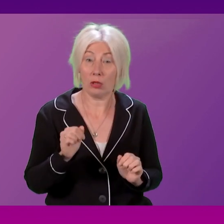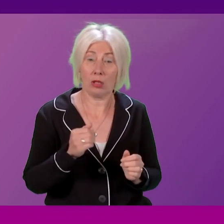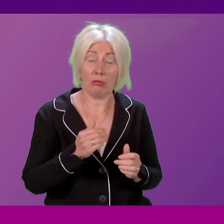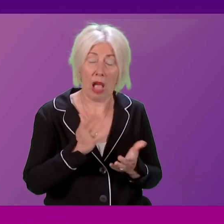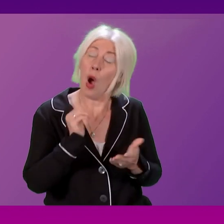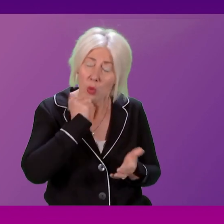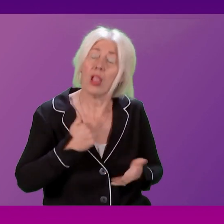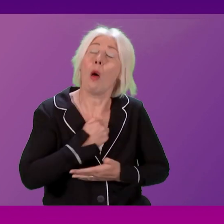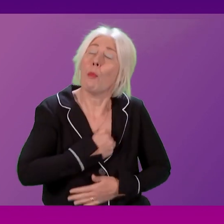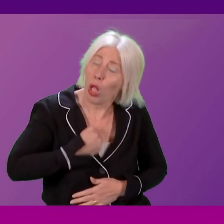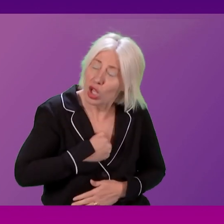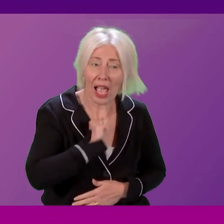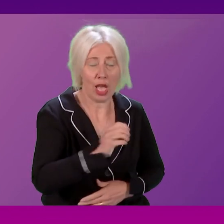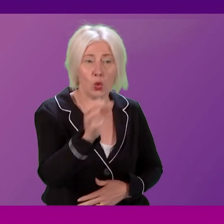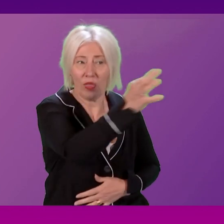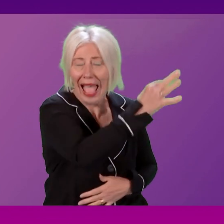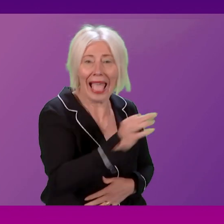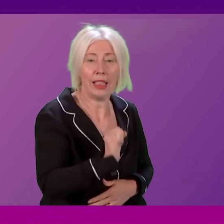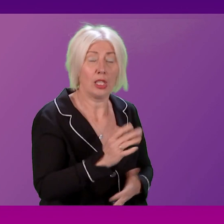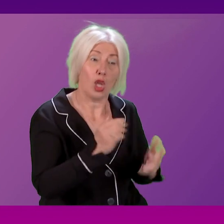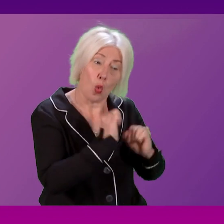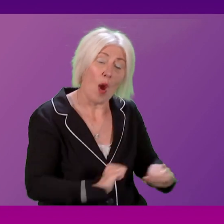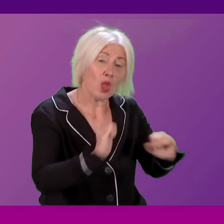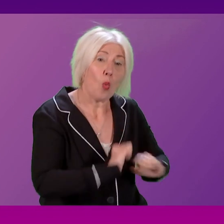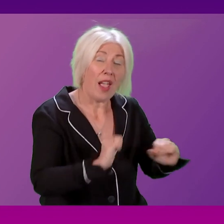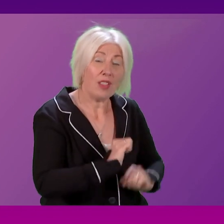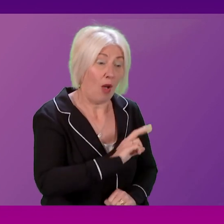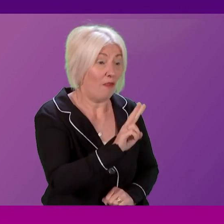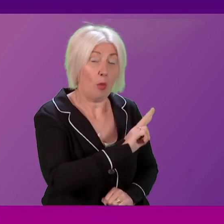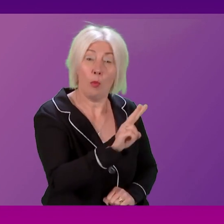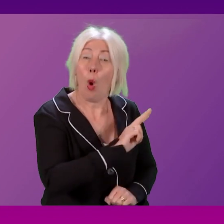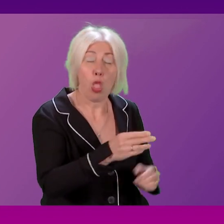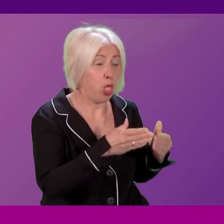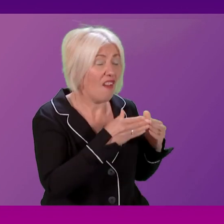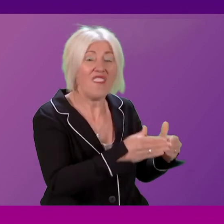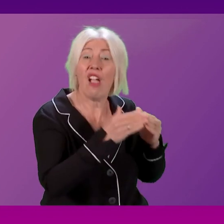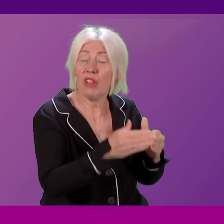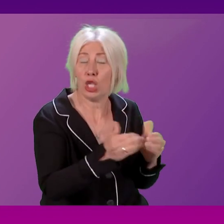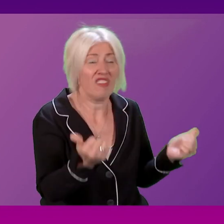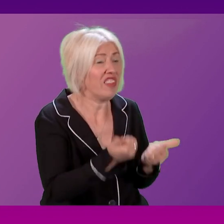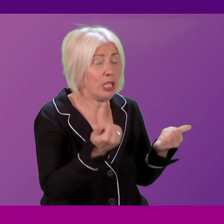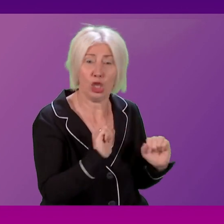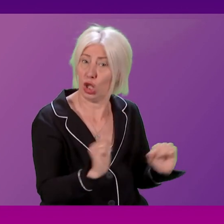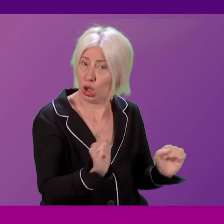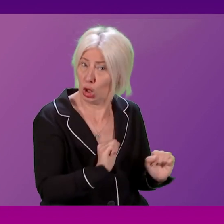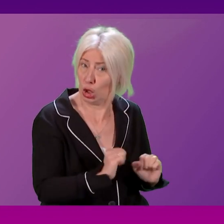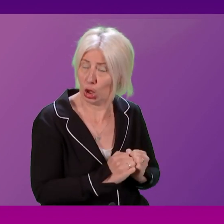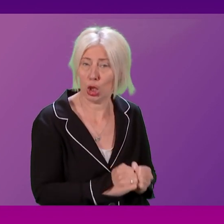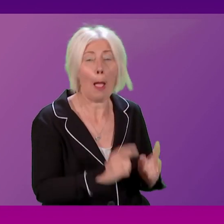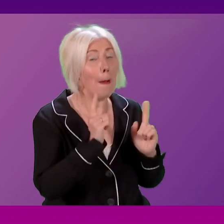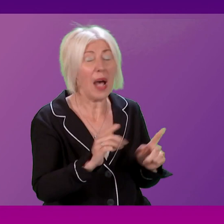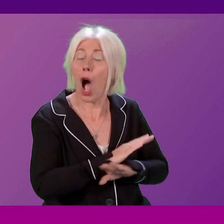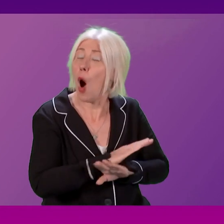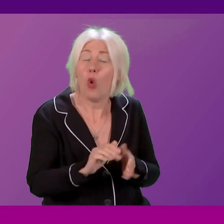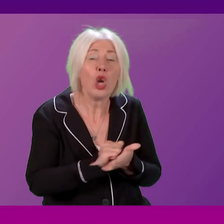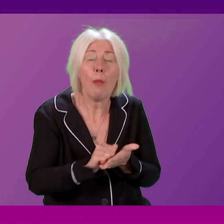communities for the fact that they are still waiting for the completion of both 801 and 802. What I won't do, Presidenting Officer, is apologise